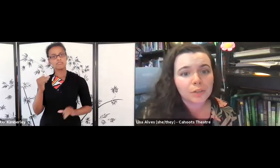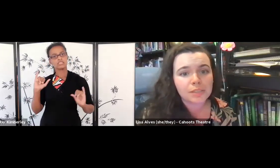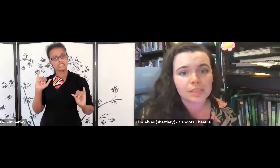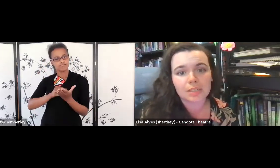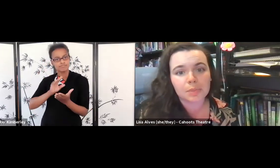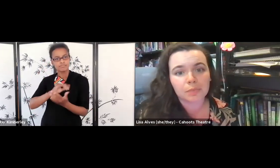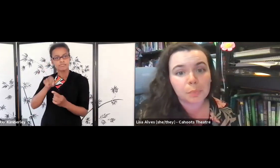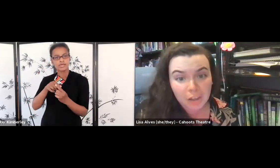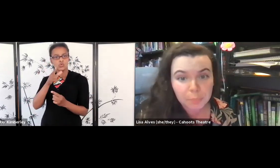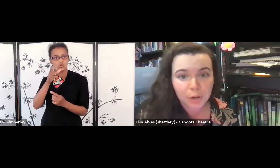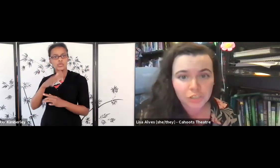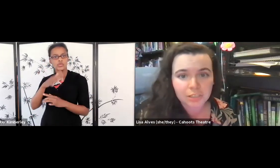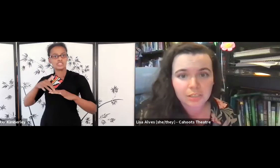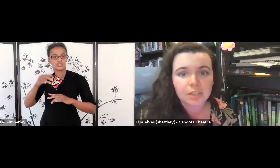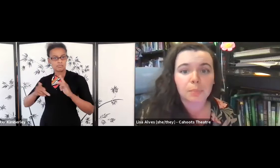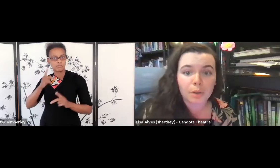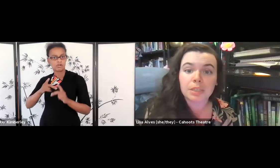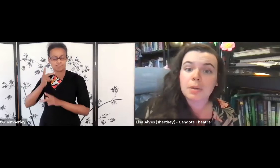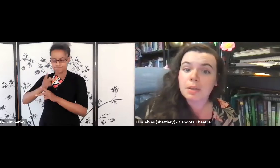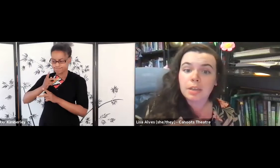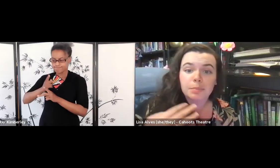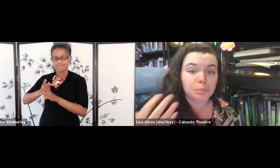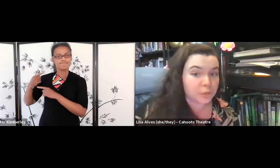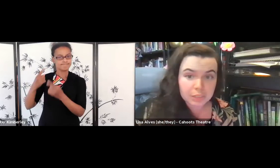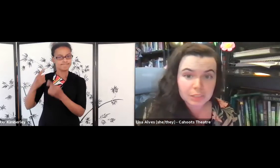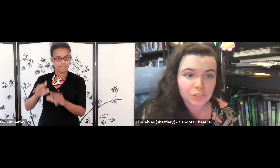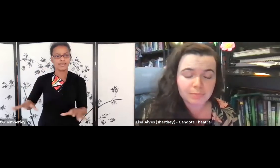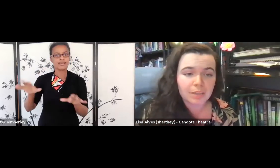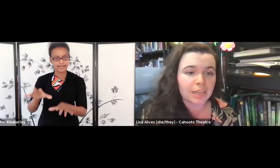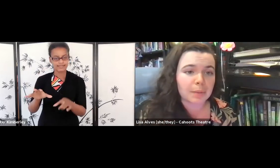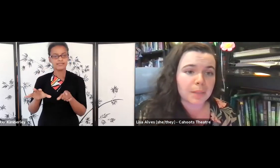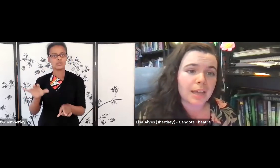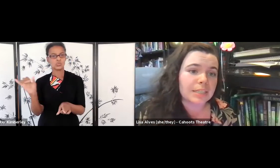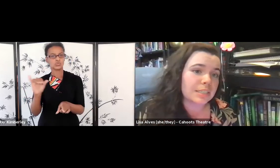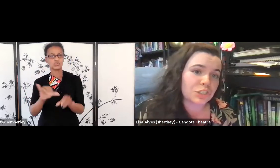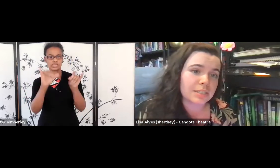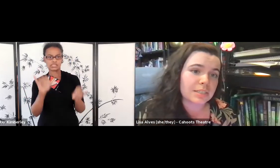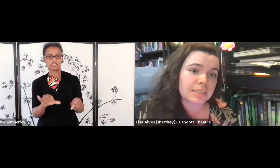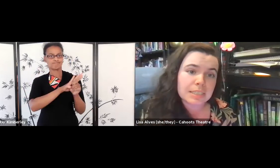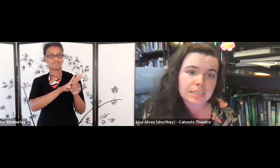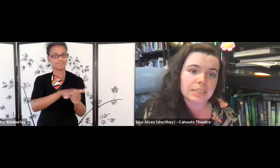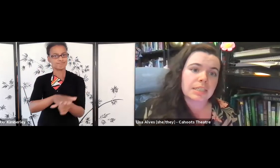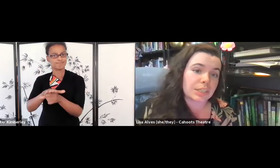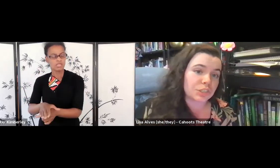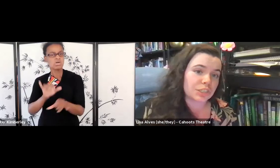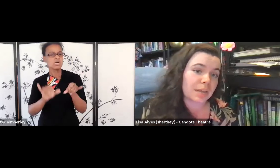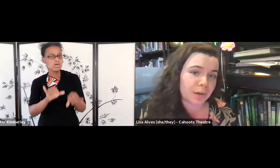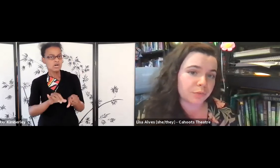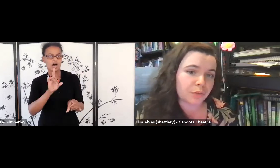the systems of oppression that brought me privilege, unlike my Black, Indigenous, Latin, Asian, and Brown friends